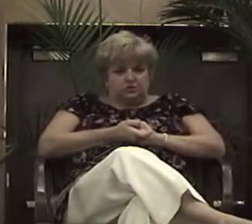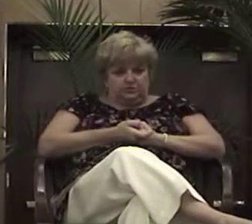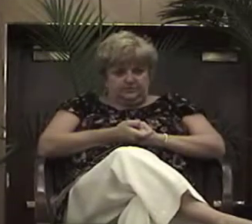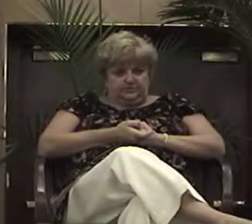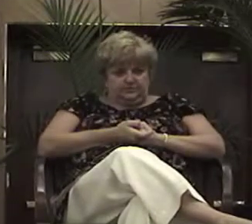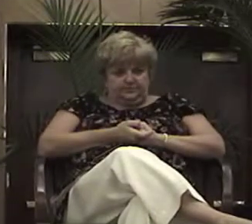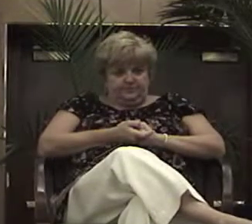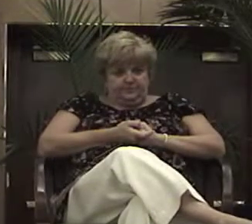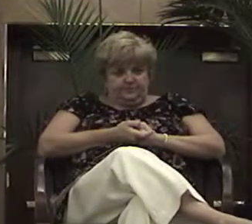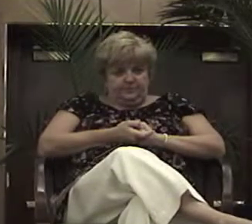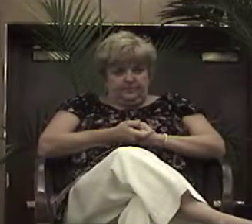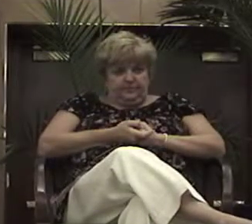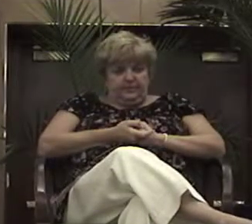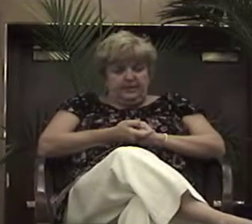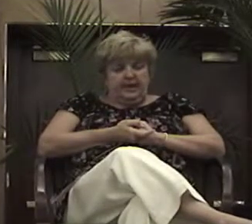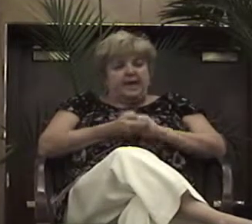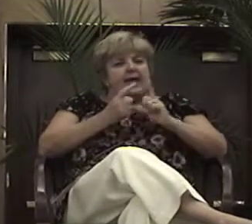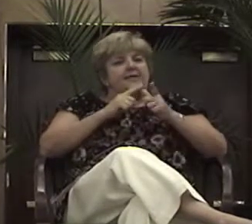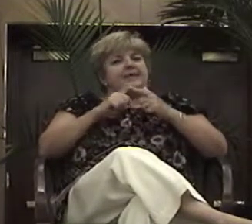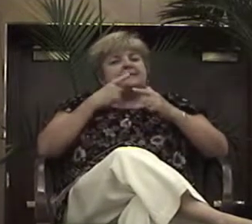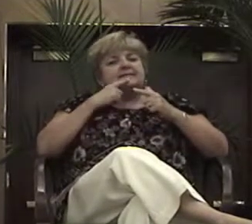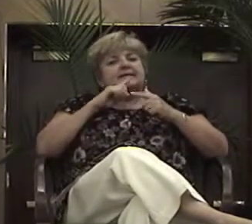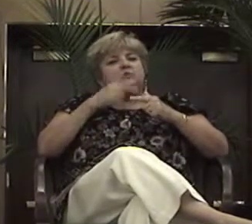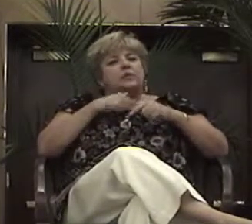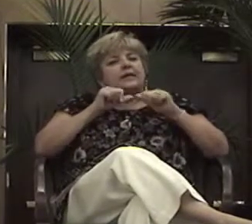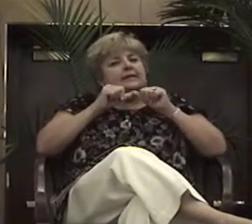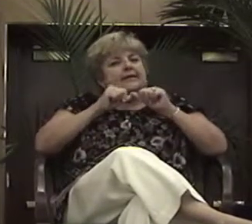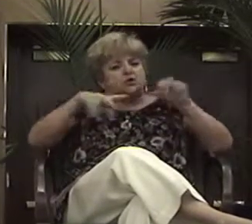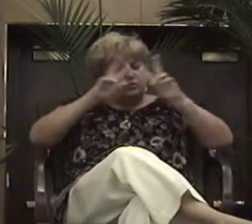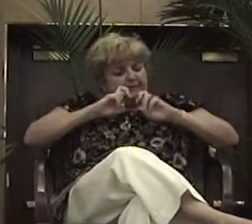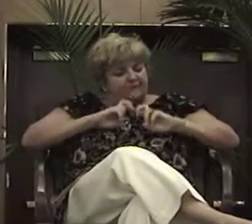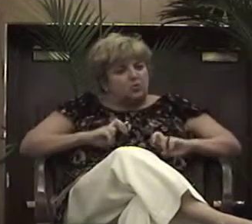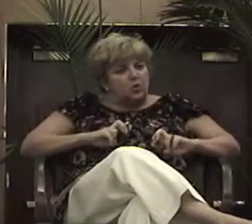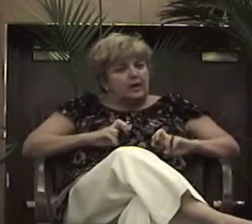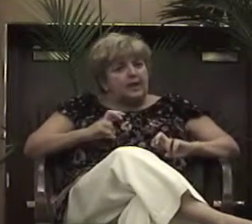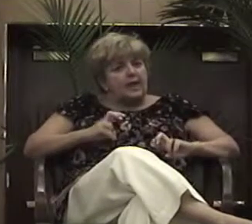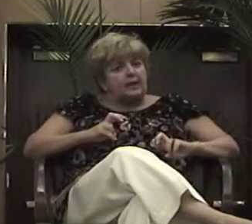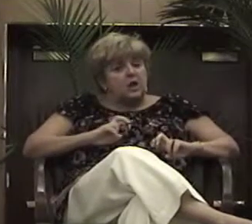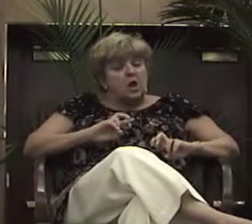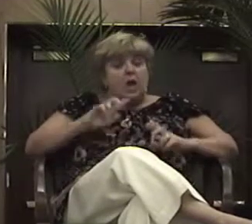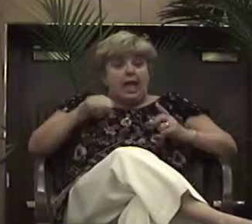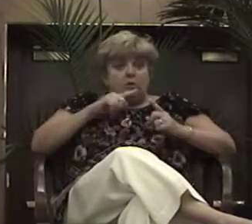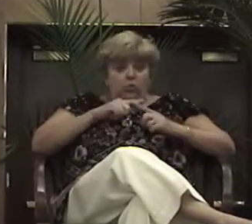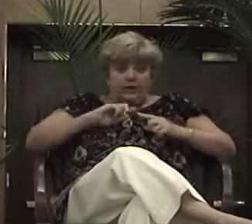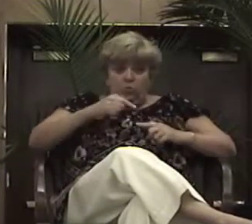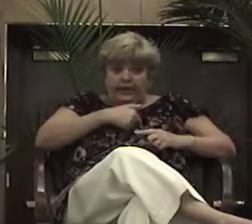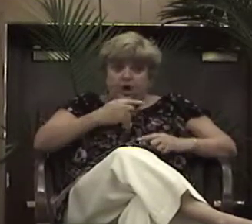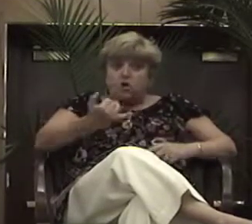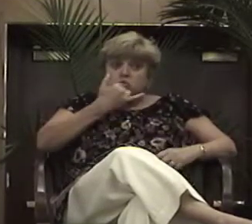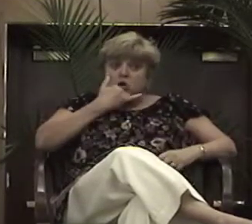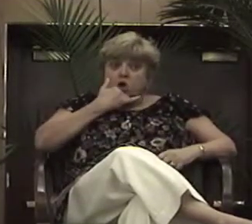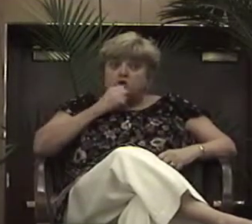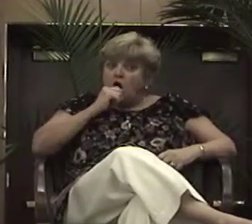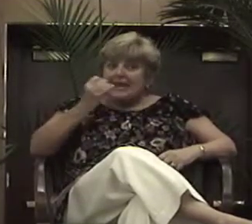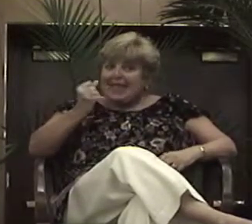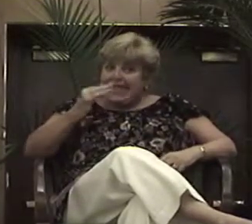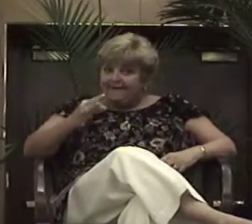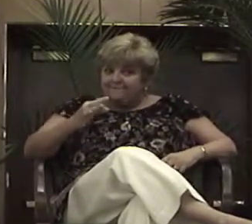And then we said we continued to take personal inventory, and when we were wrong, it doesn't say if we were wrong. It says promptly admitted